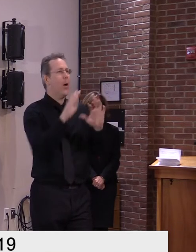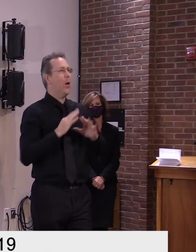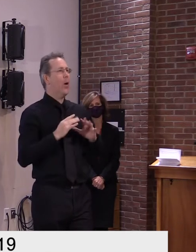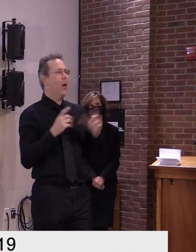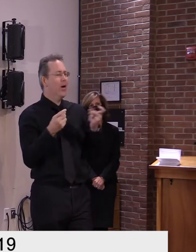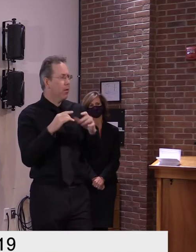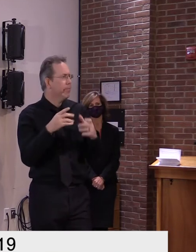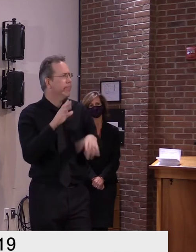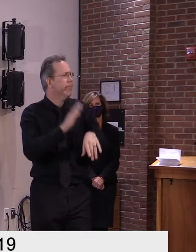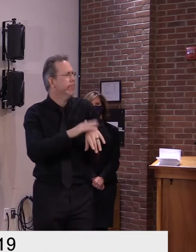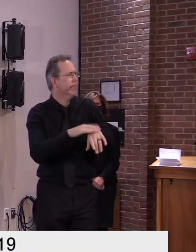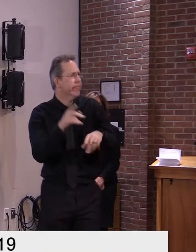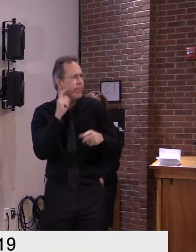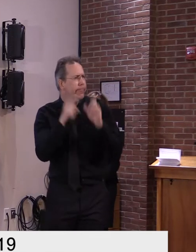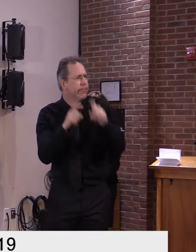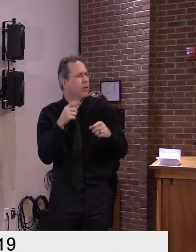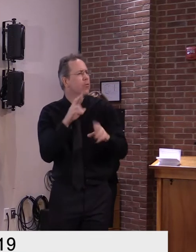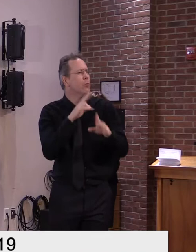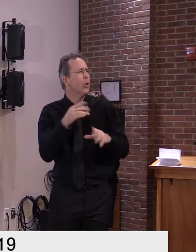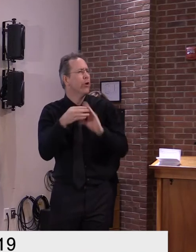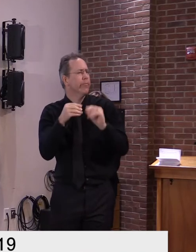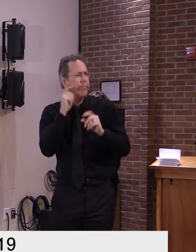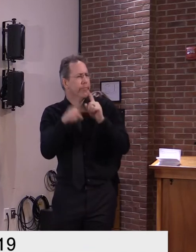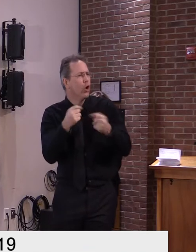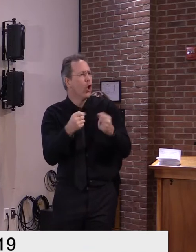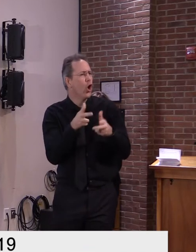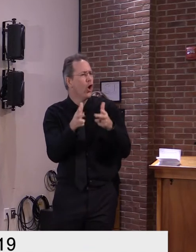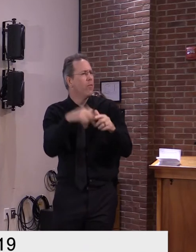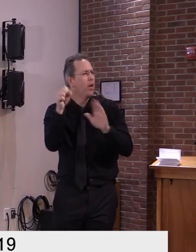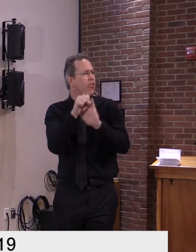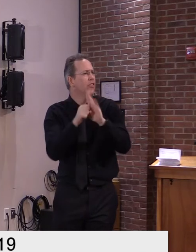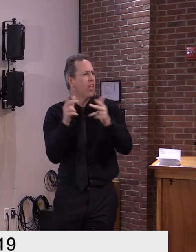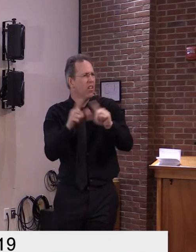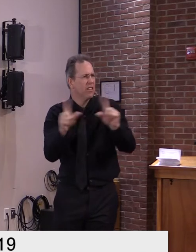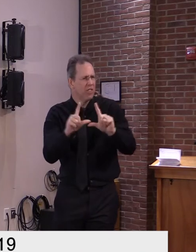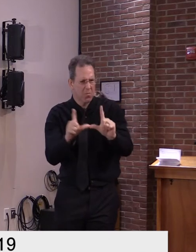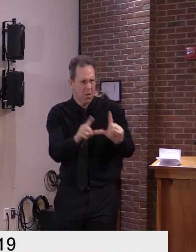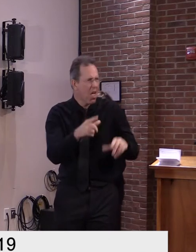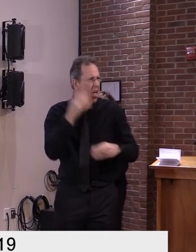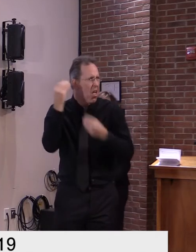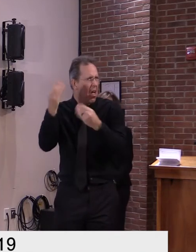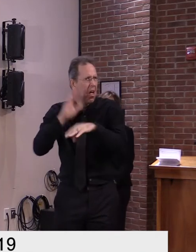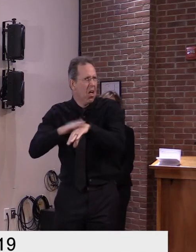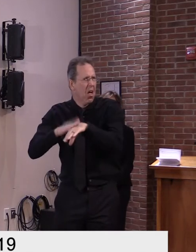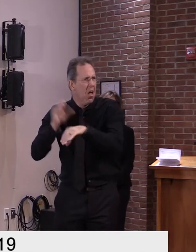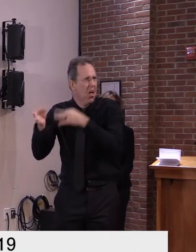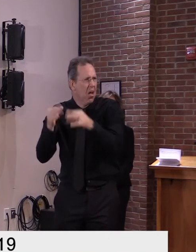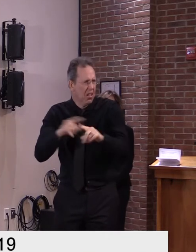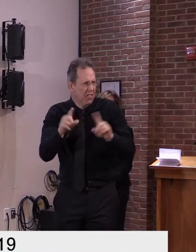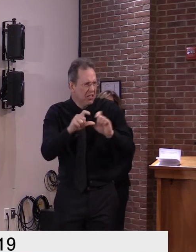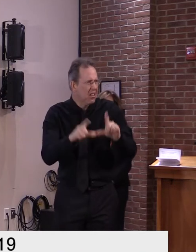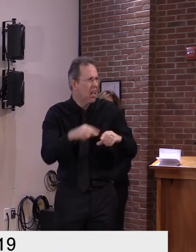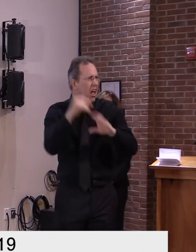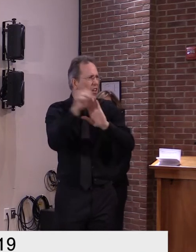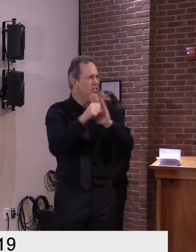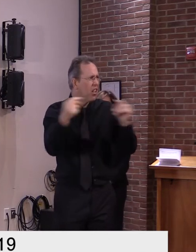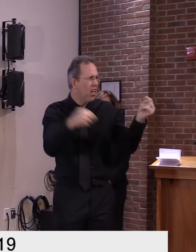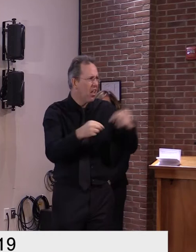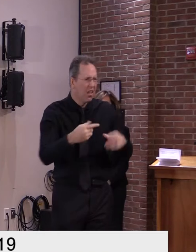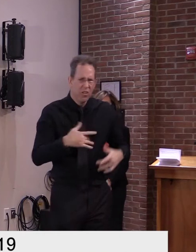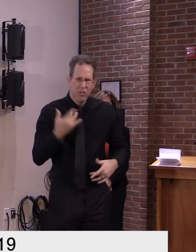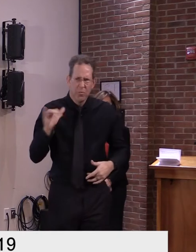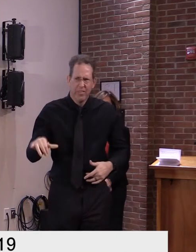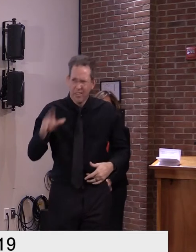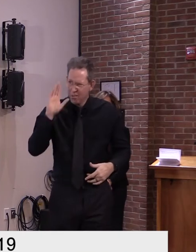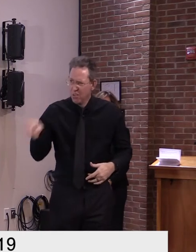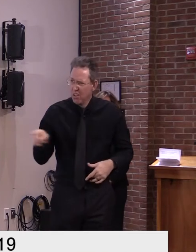a lot of folks are using that or heeding the advice to quarantine. Yeah, well, again, this